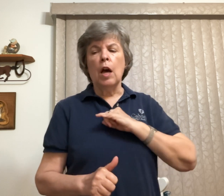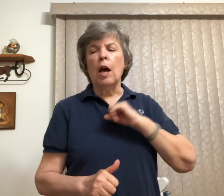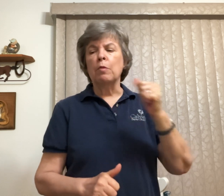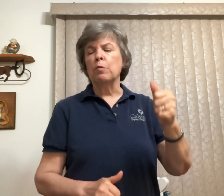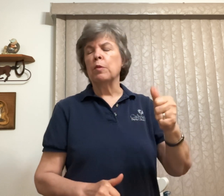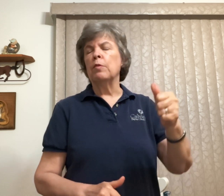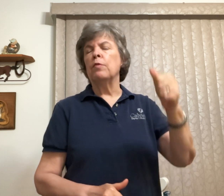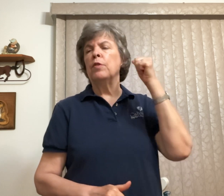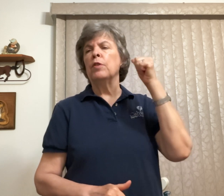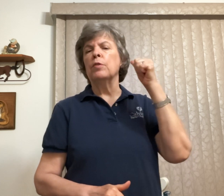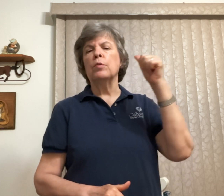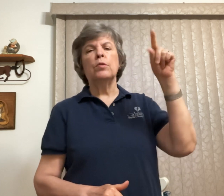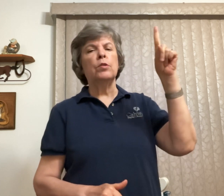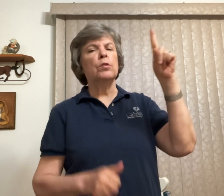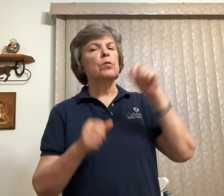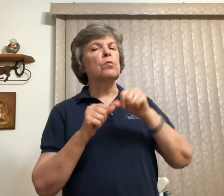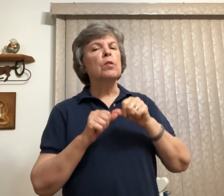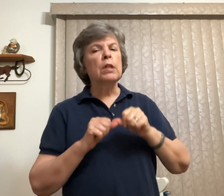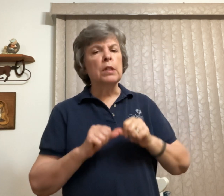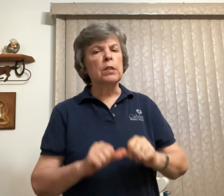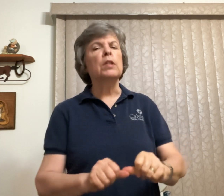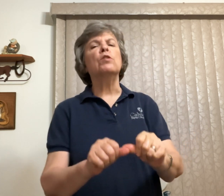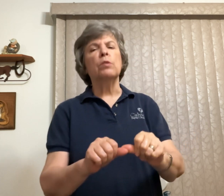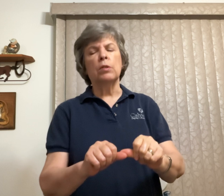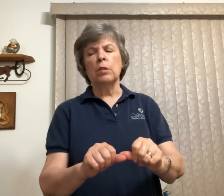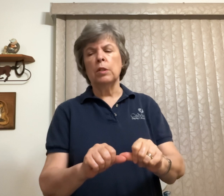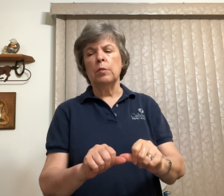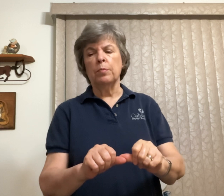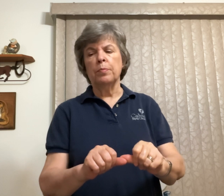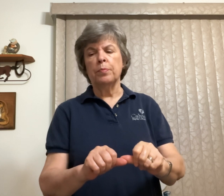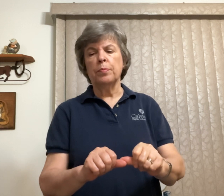would refuse you continuously.